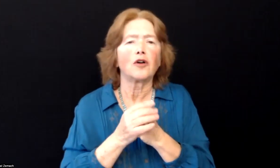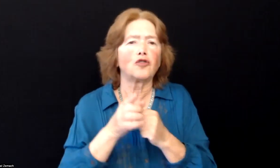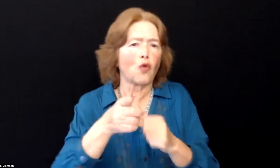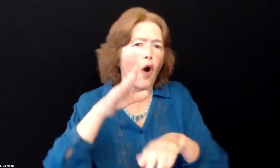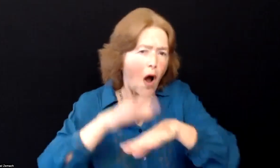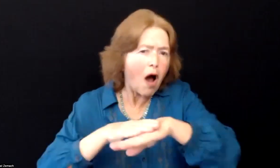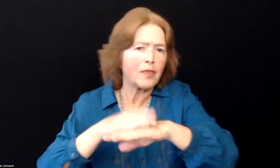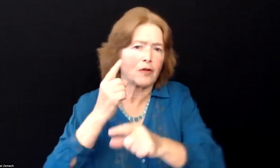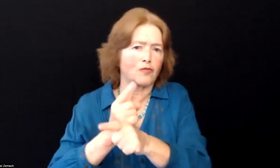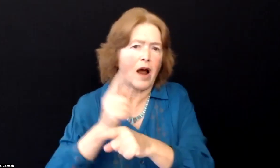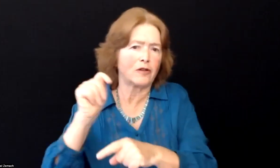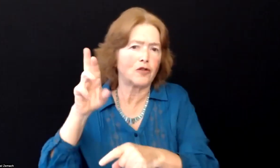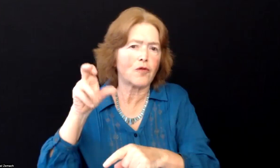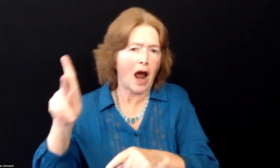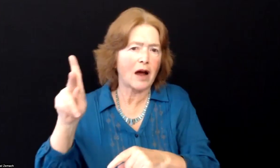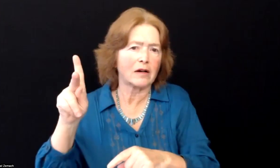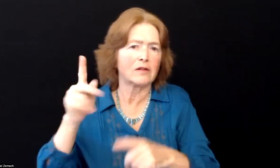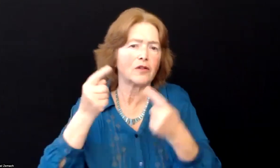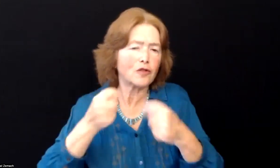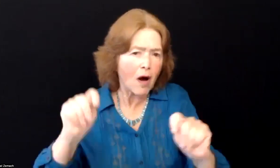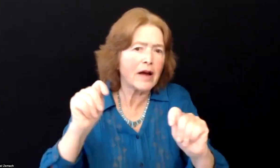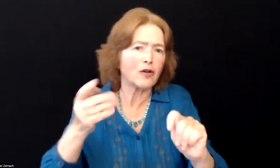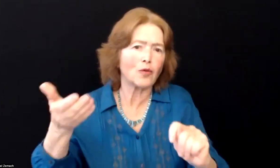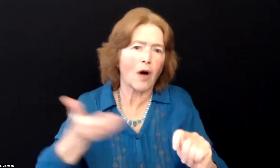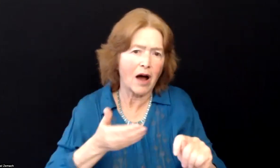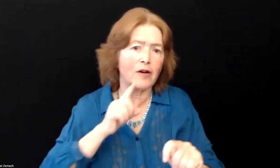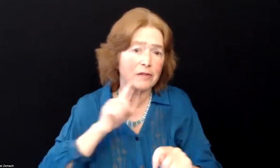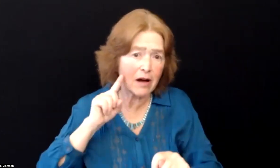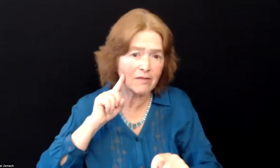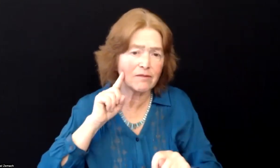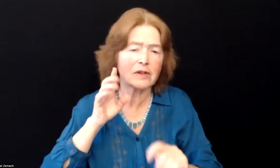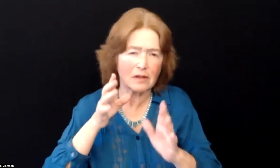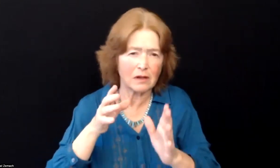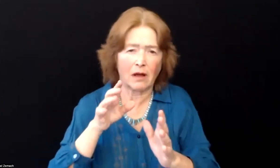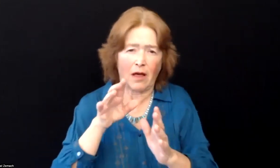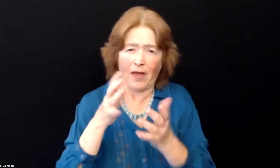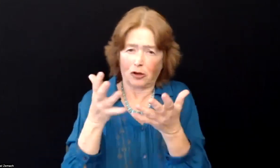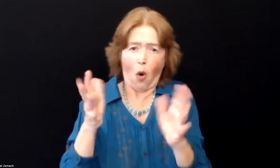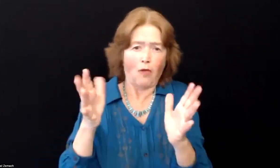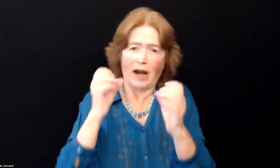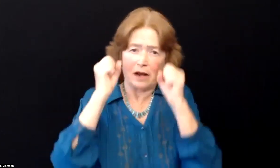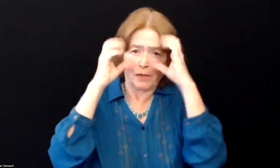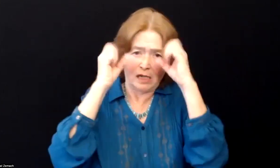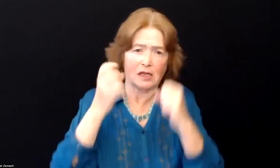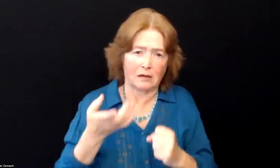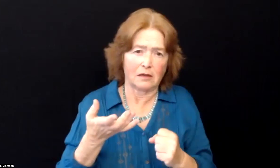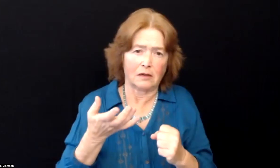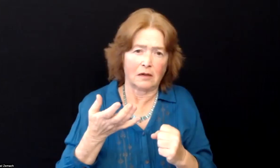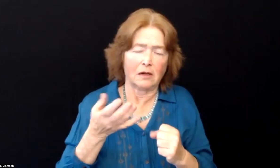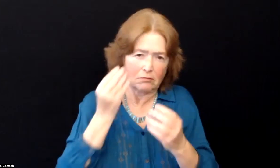you're on the right track, trying to hire, qualified deaf education professionals.